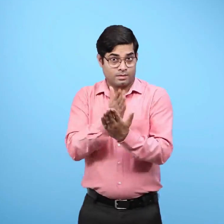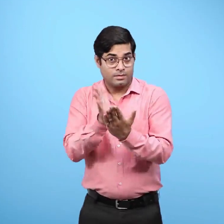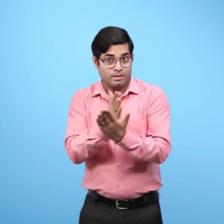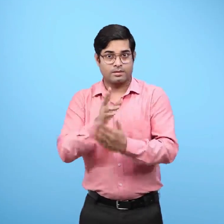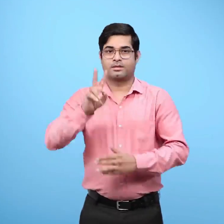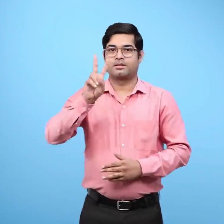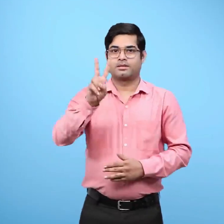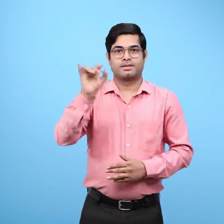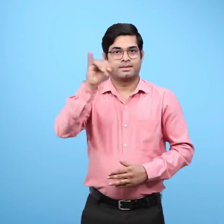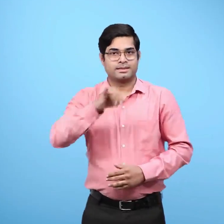Page 26.